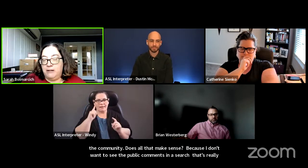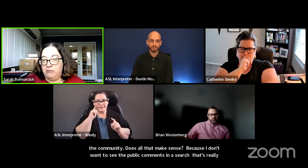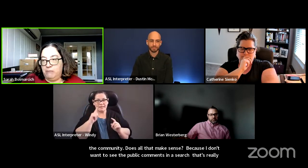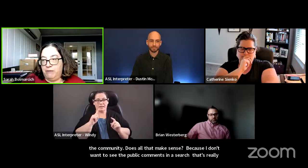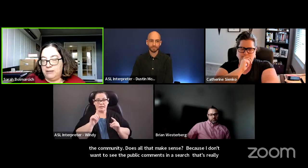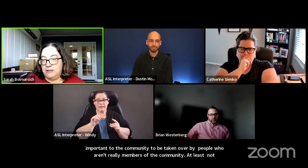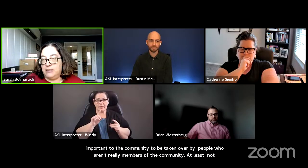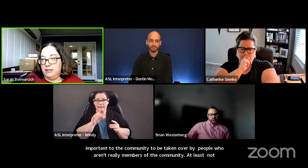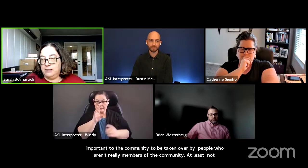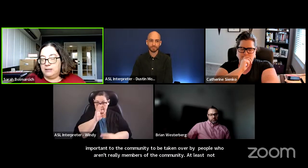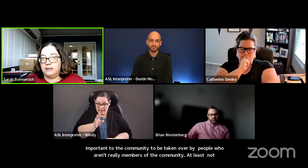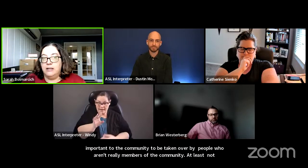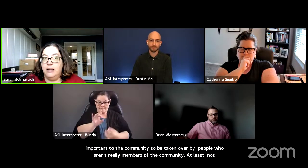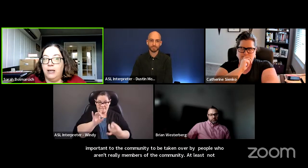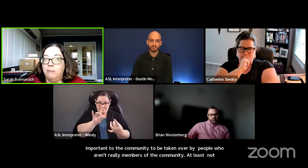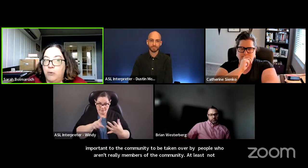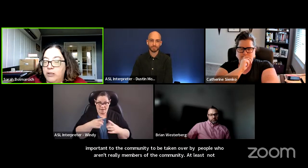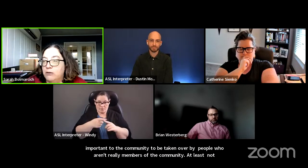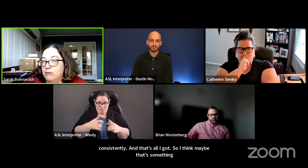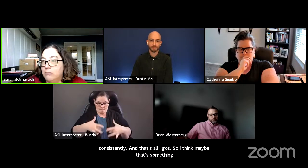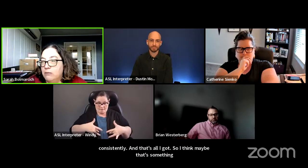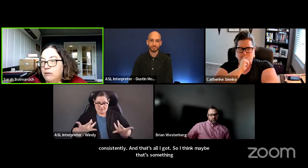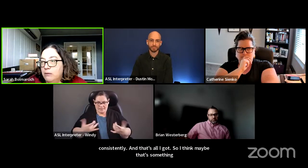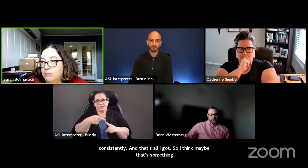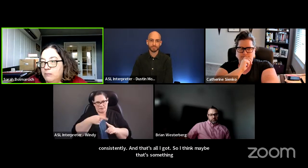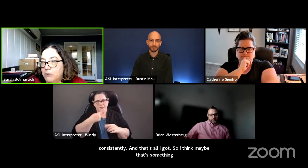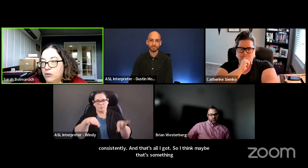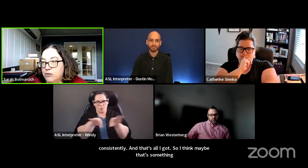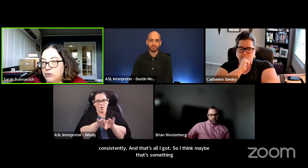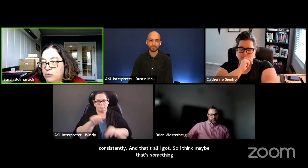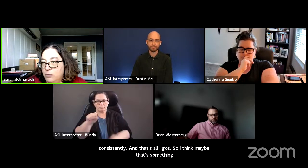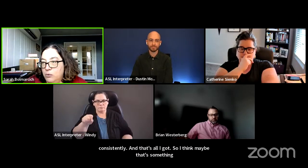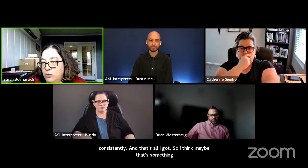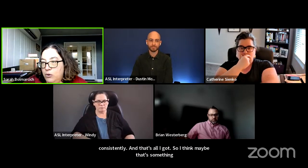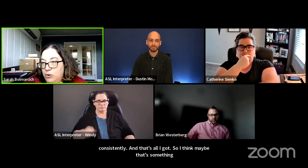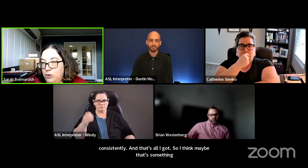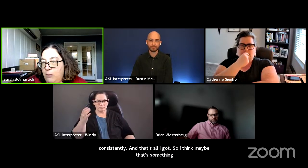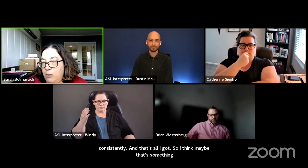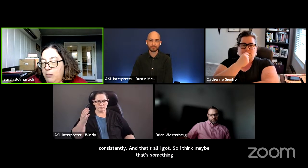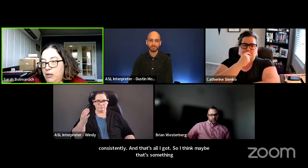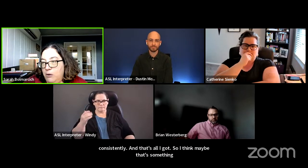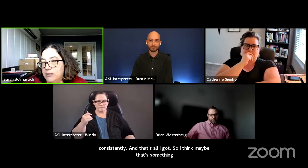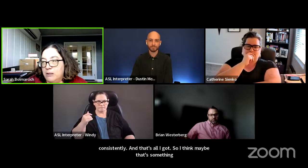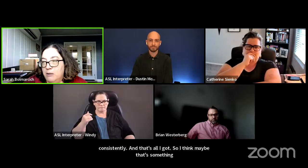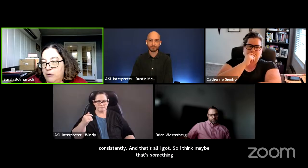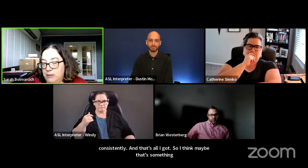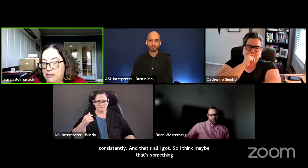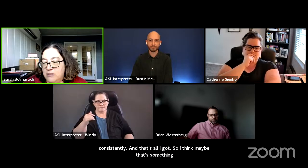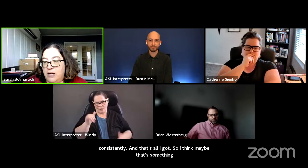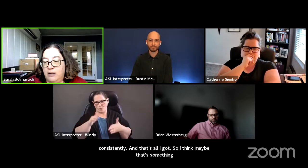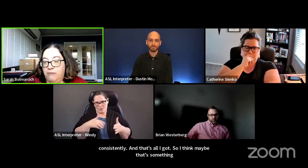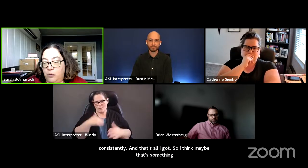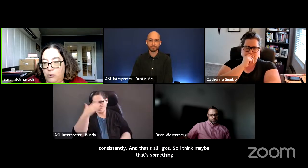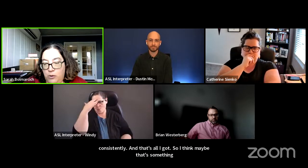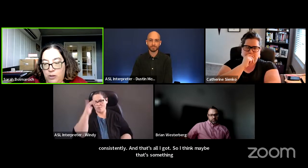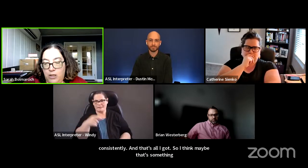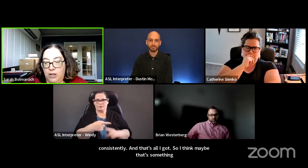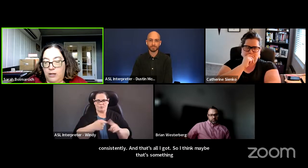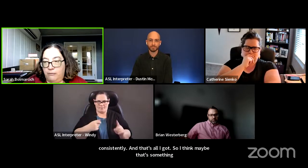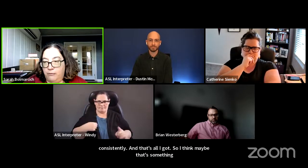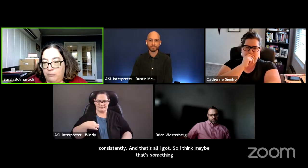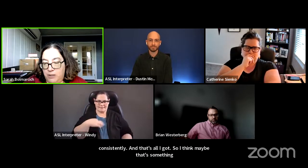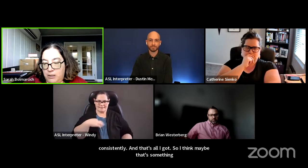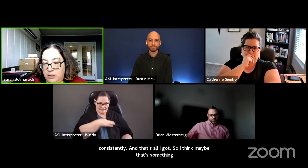dedicated feedback from events is important, because that way we know it's coming from the staff